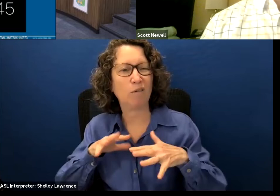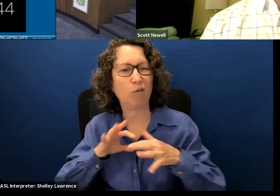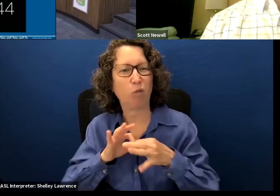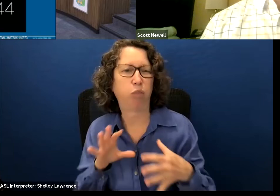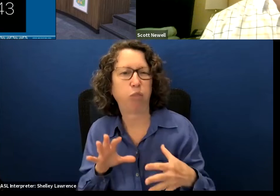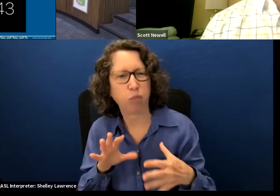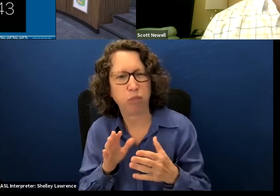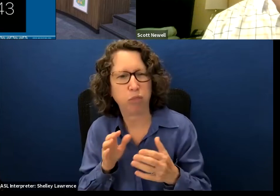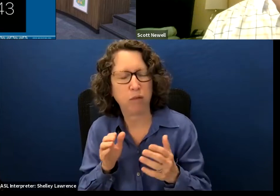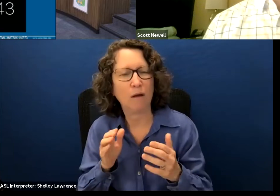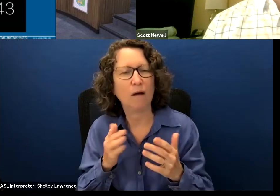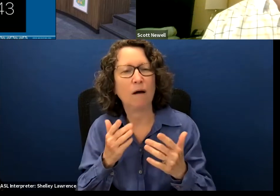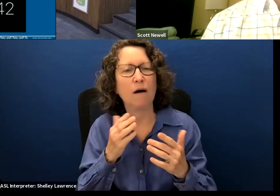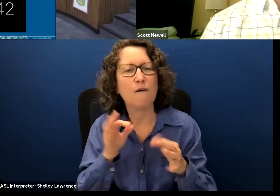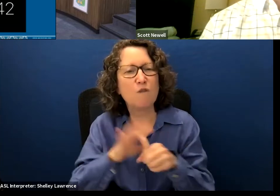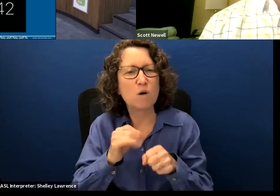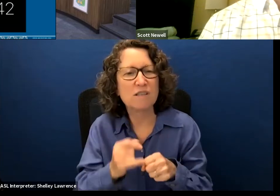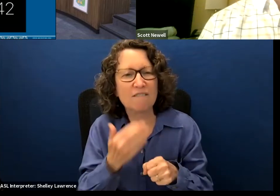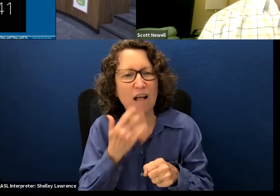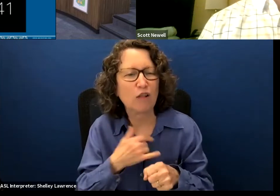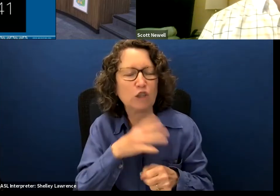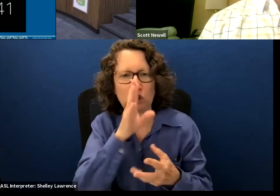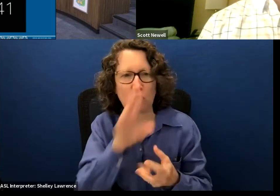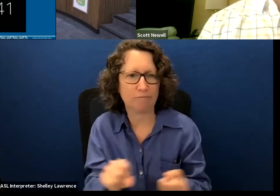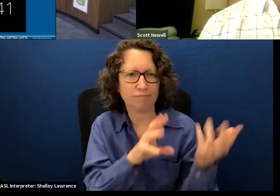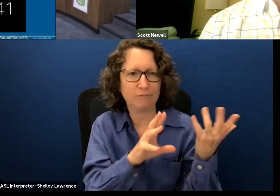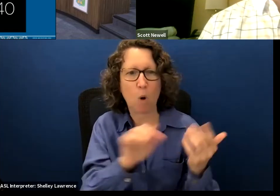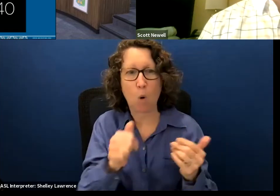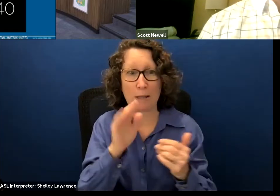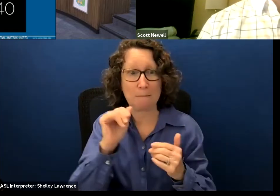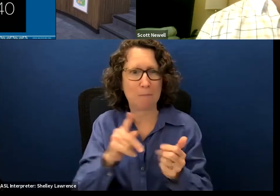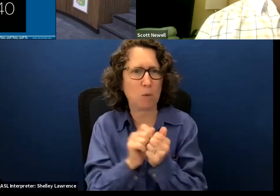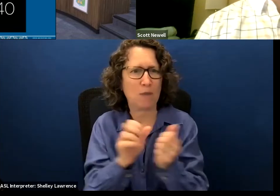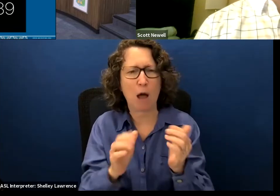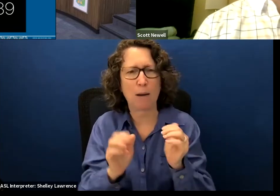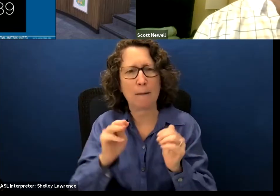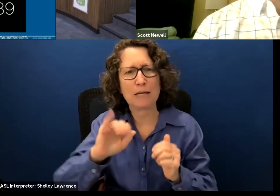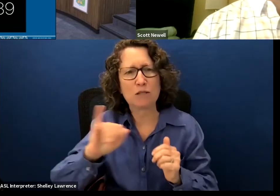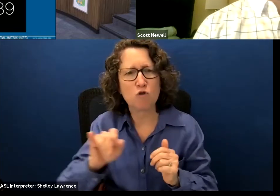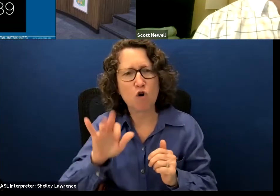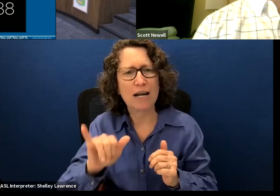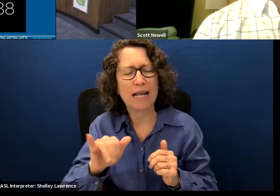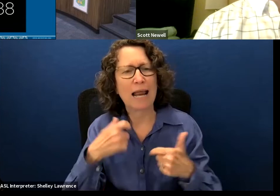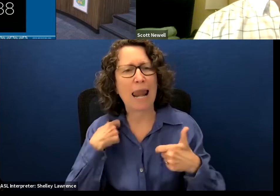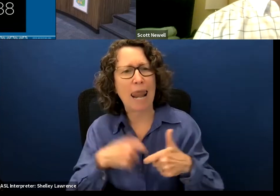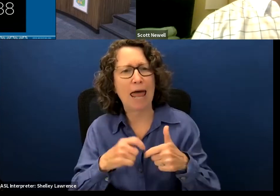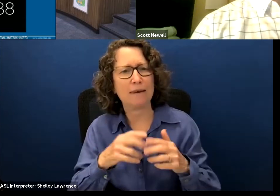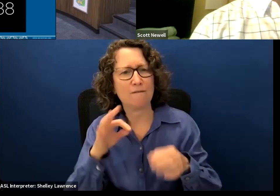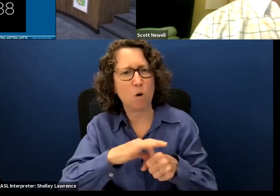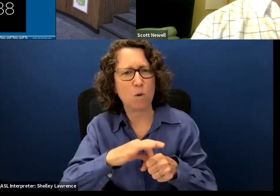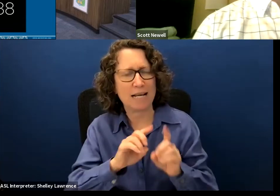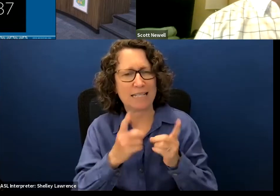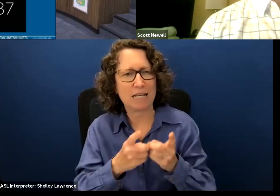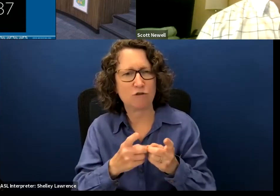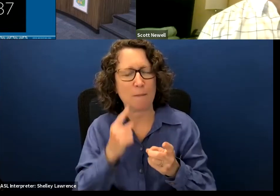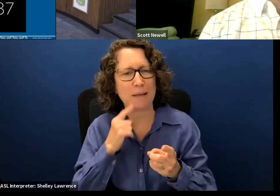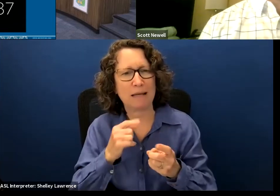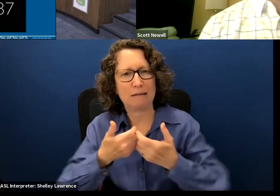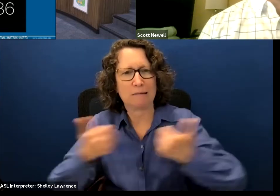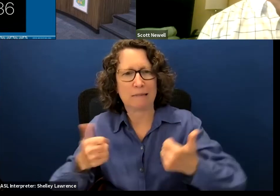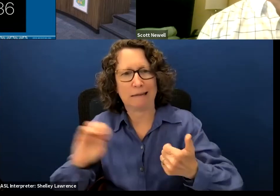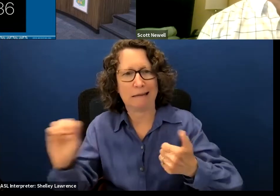of voters of color and should not be considered. It is the only map without a majority Latinx voting district because it separates the East Side and the West